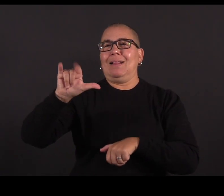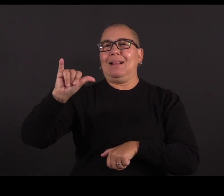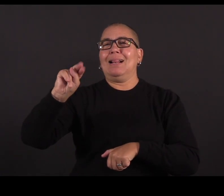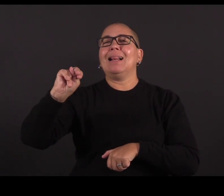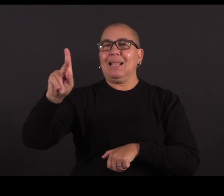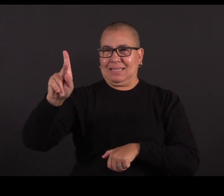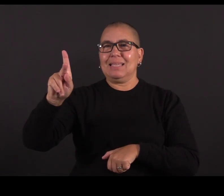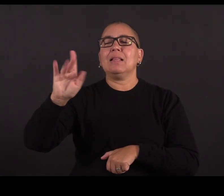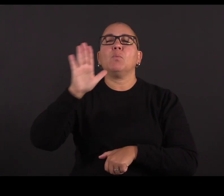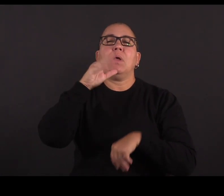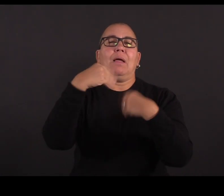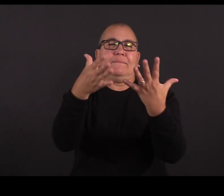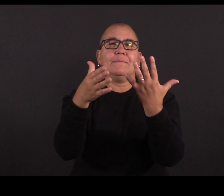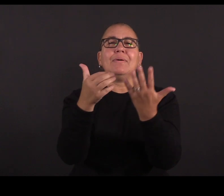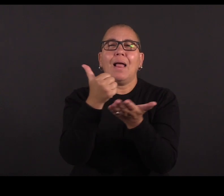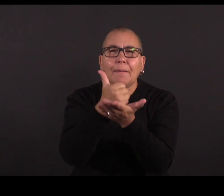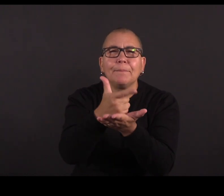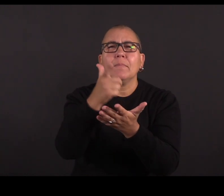your search,